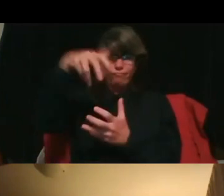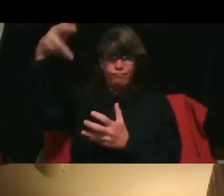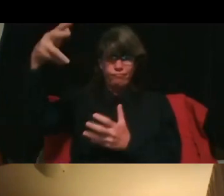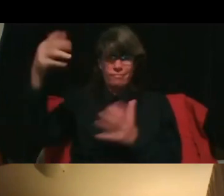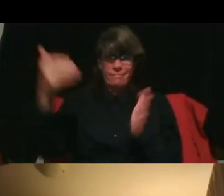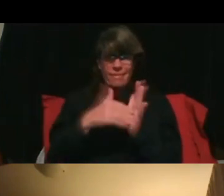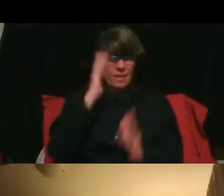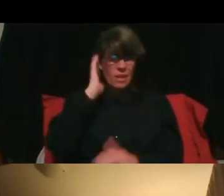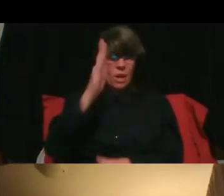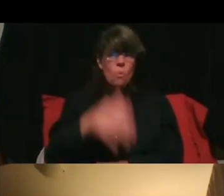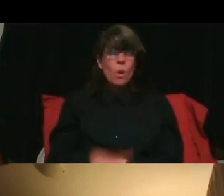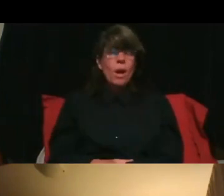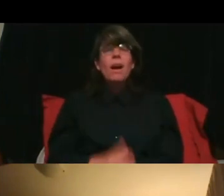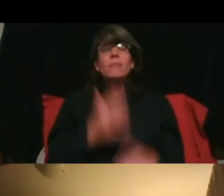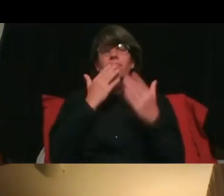And thanksgiving to you,